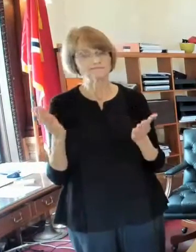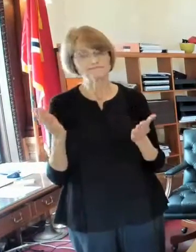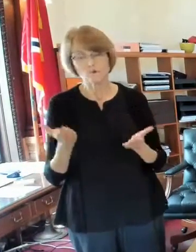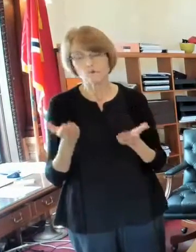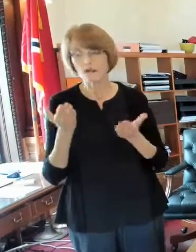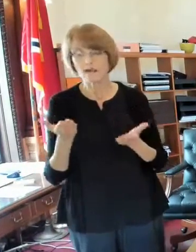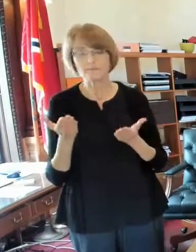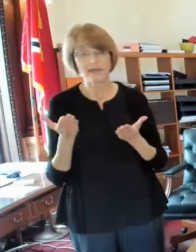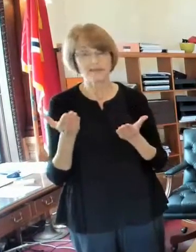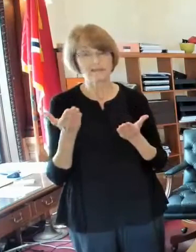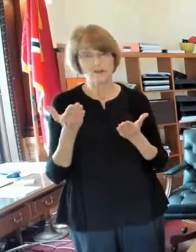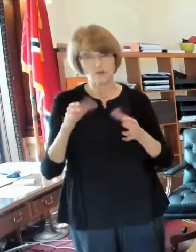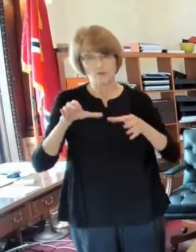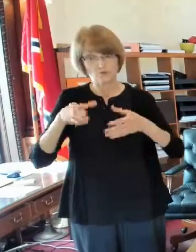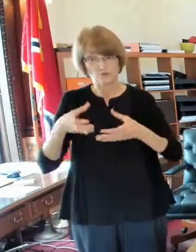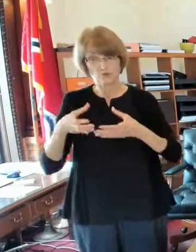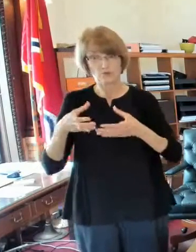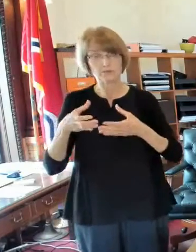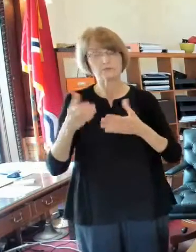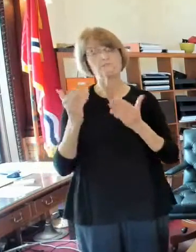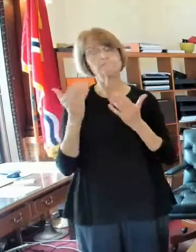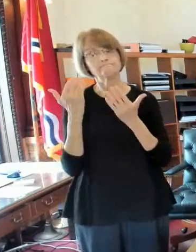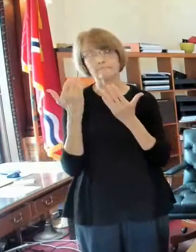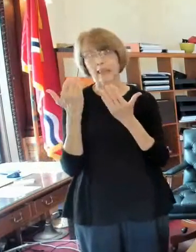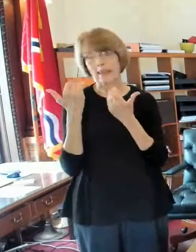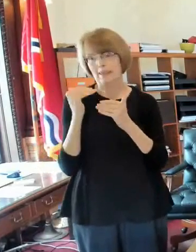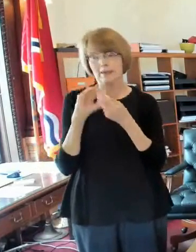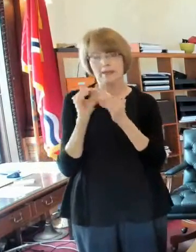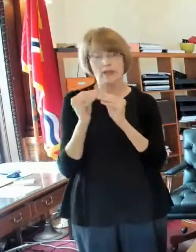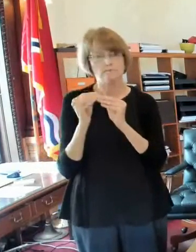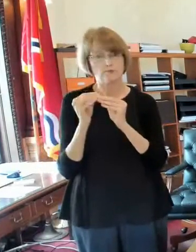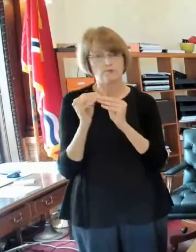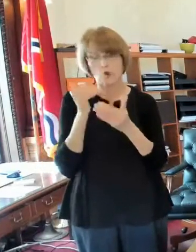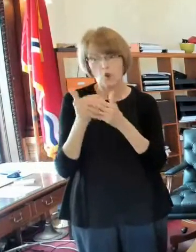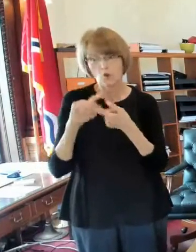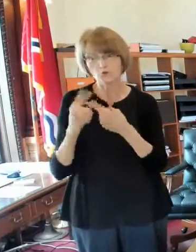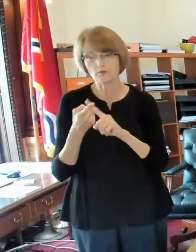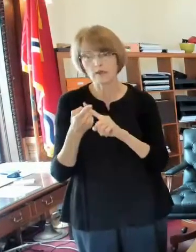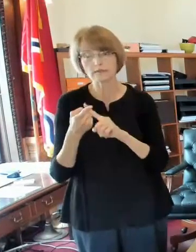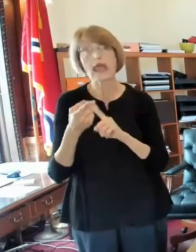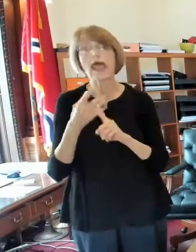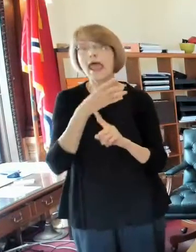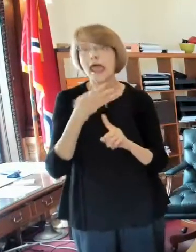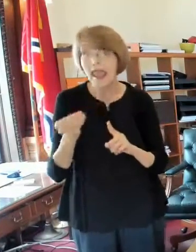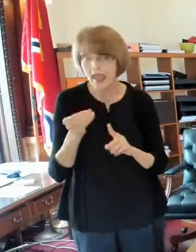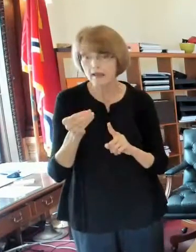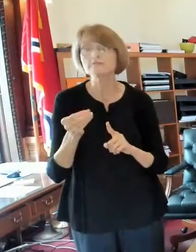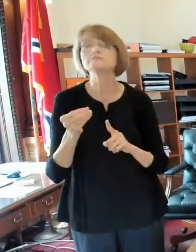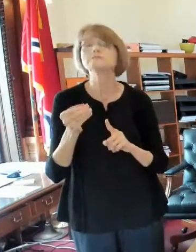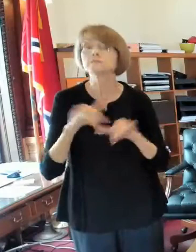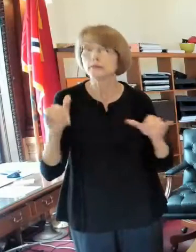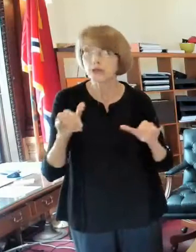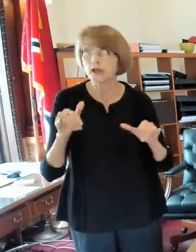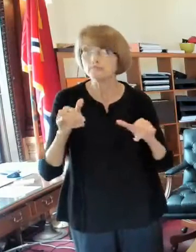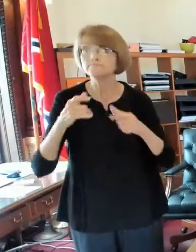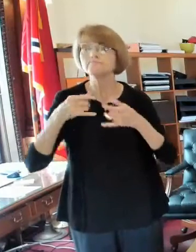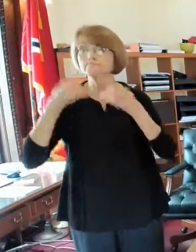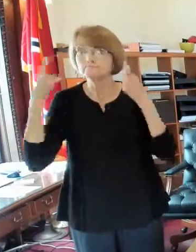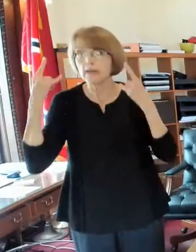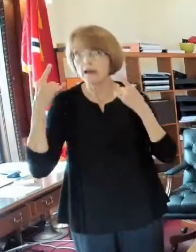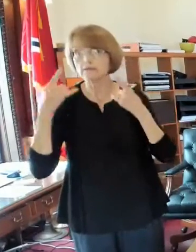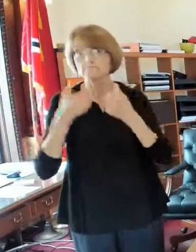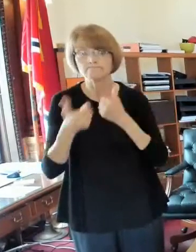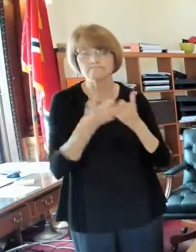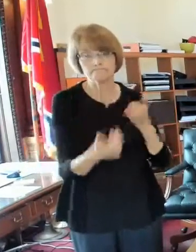to a very close circle of friends, and that you still must wear masks and maintain that social distance.